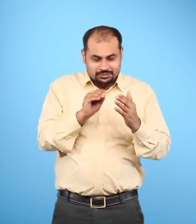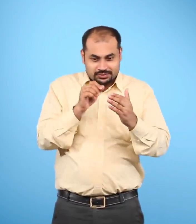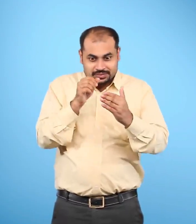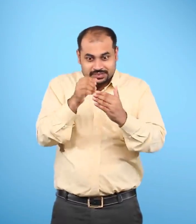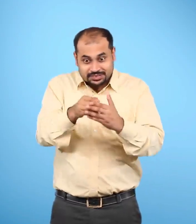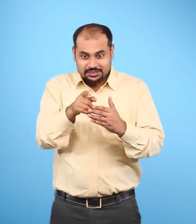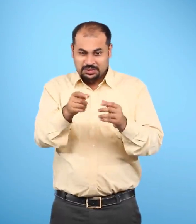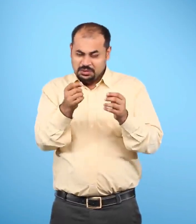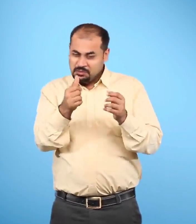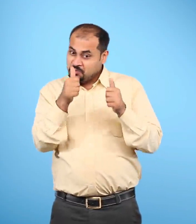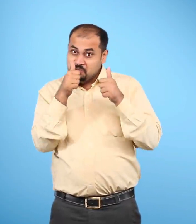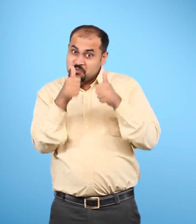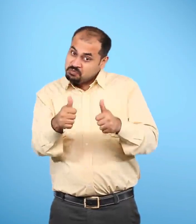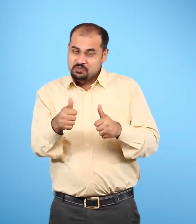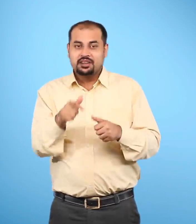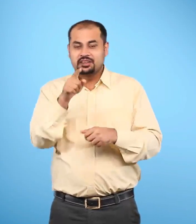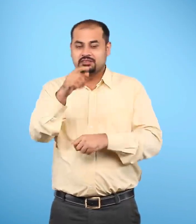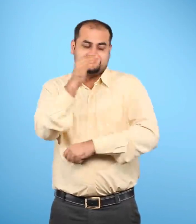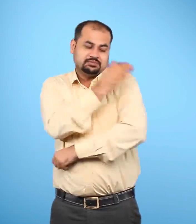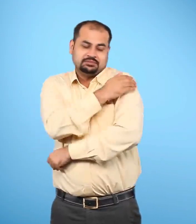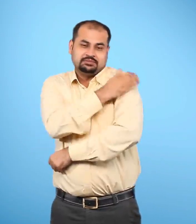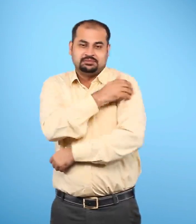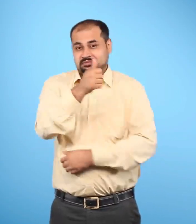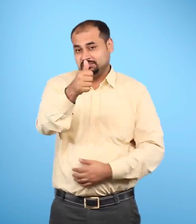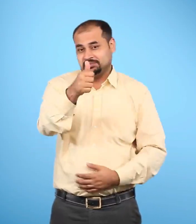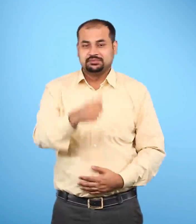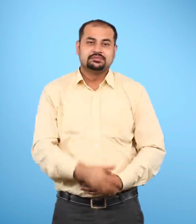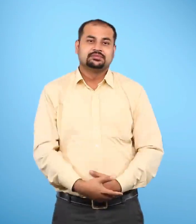If you can find even one, that's great.